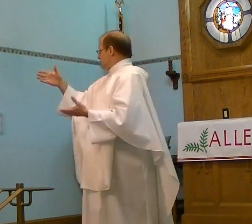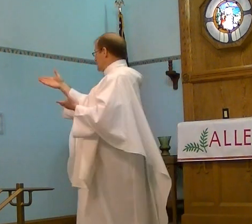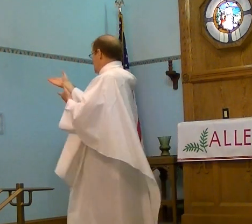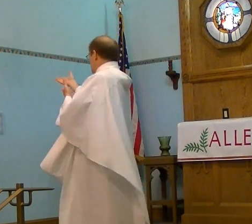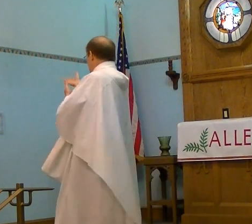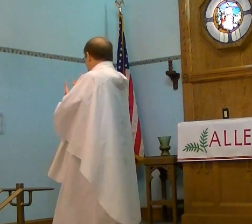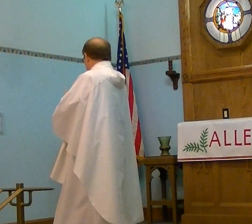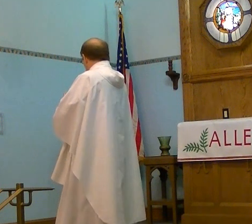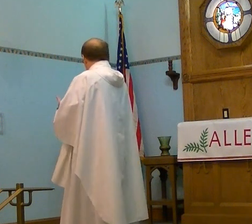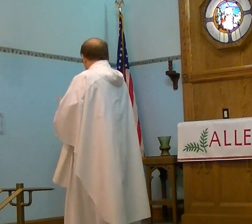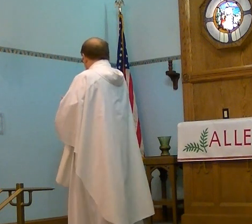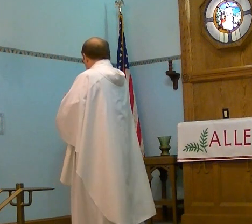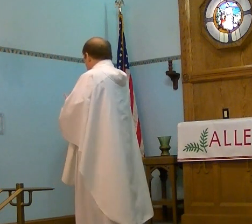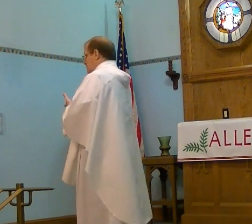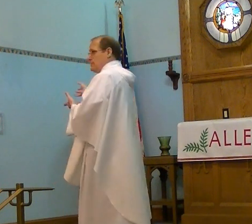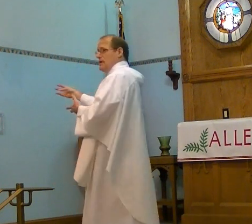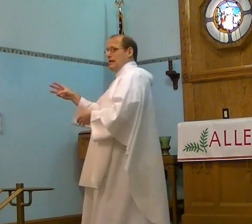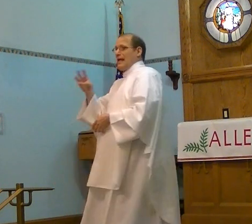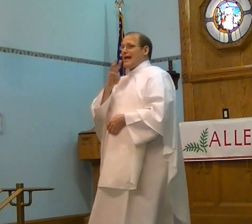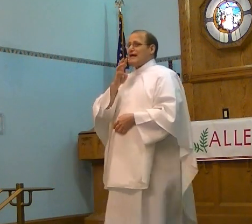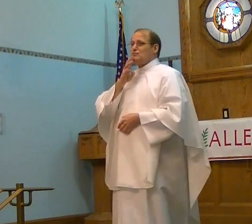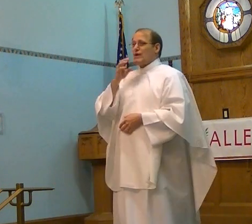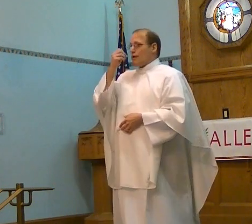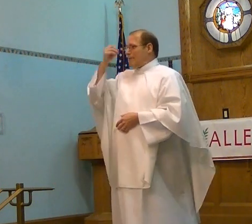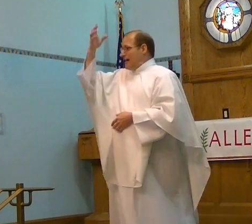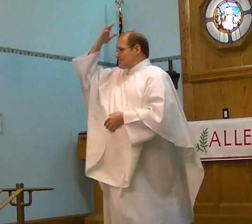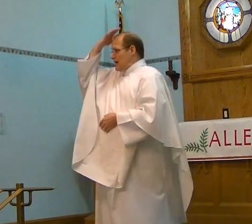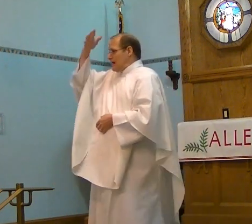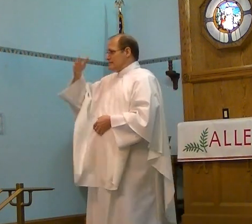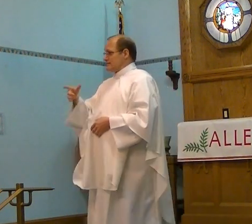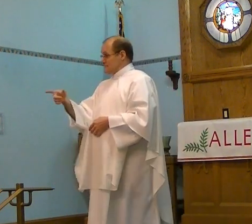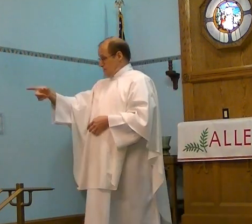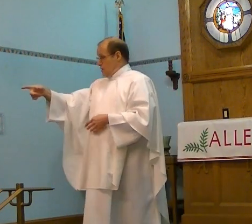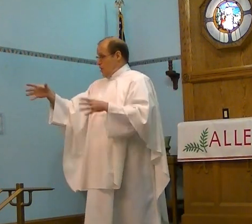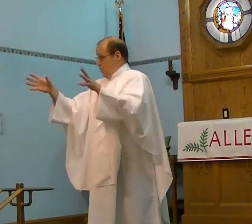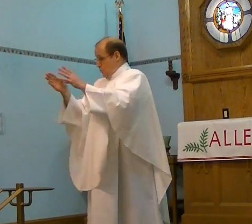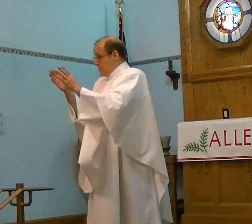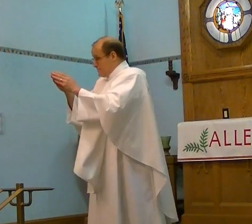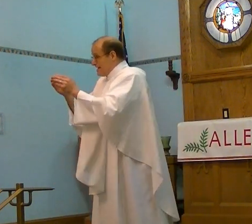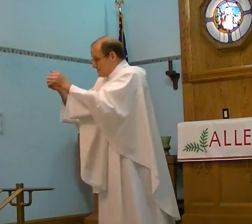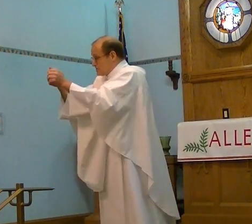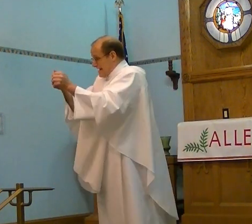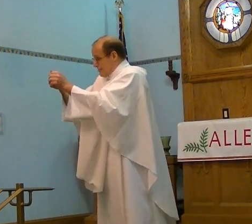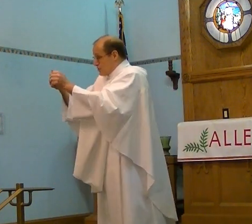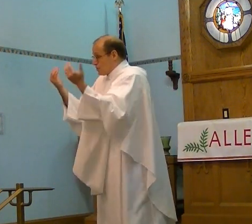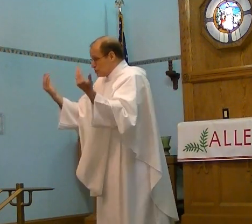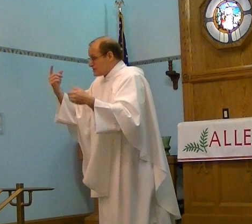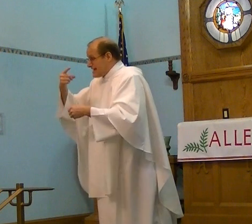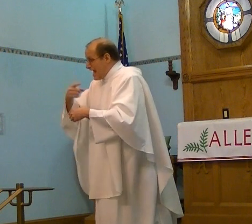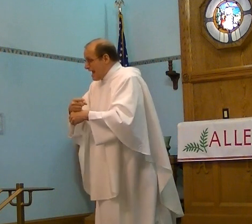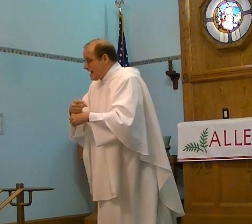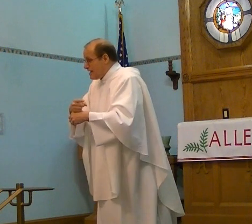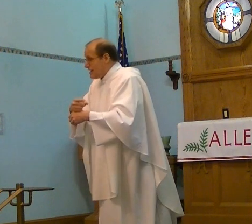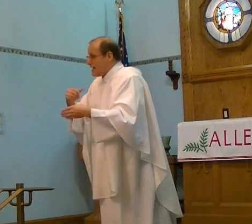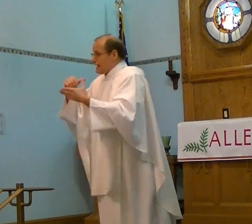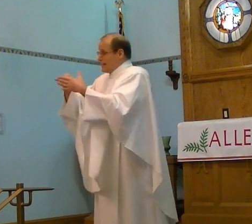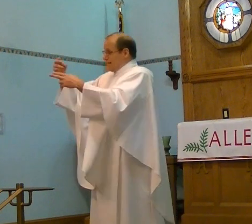here, as we are baptized, we meet together today in the